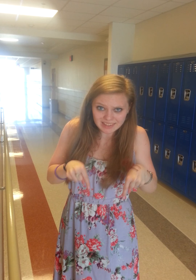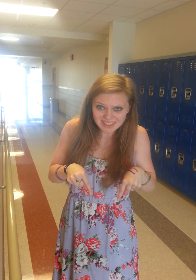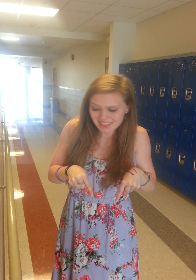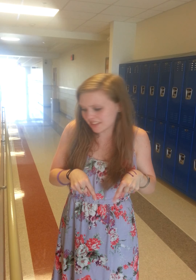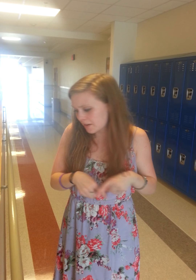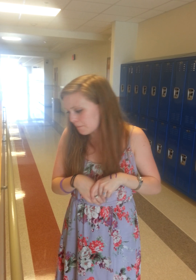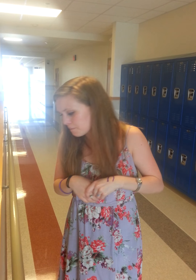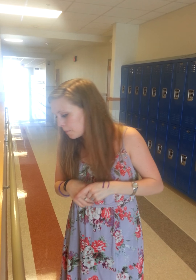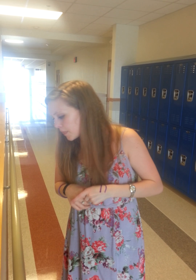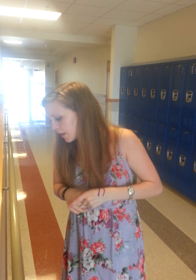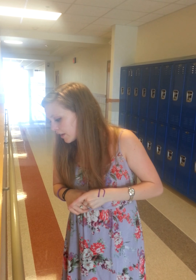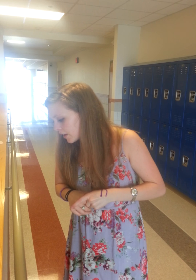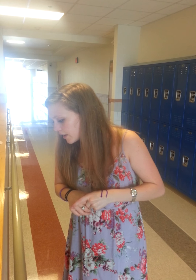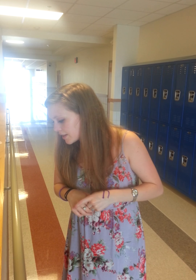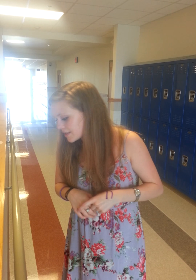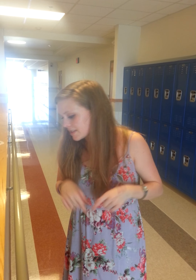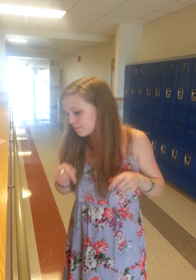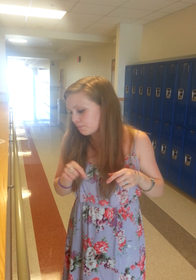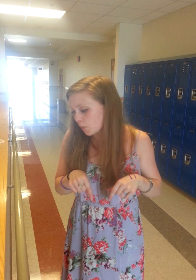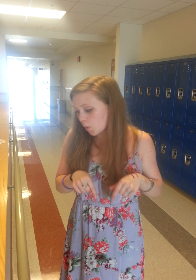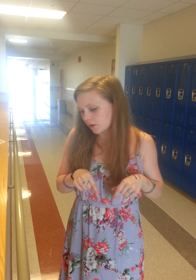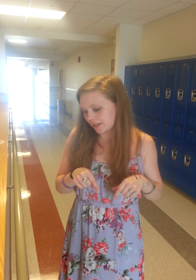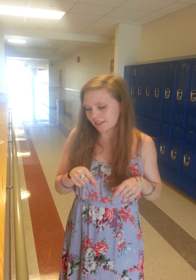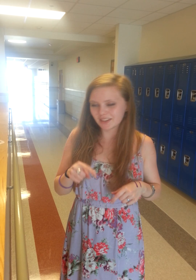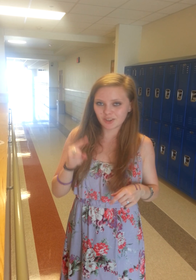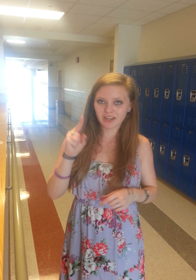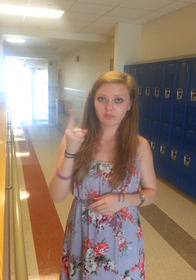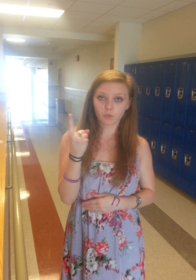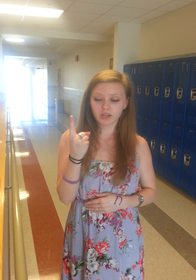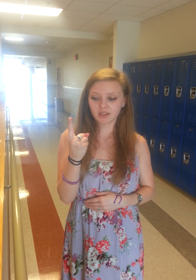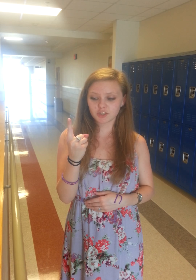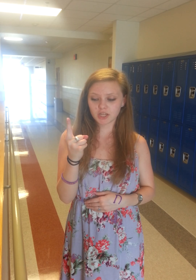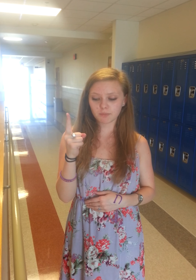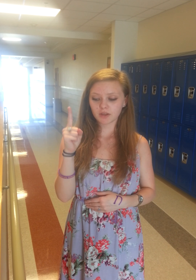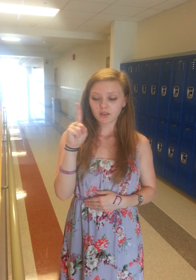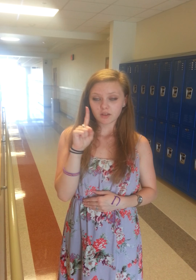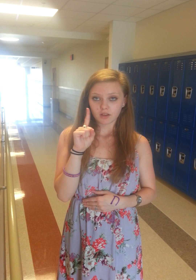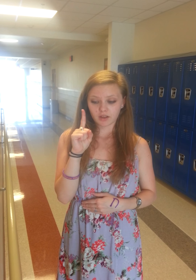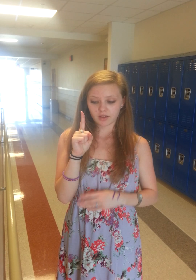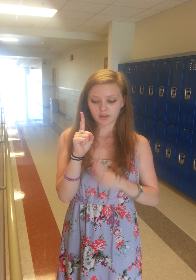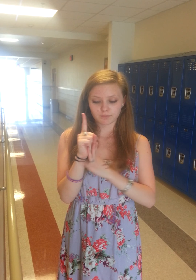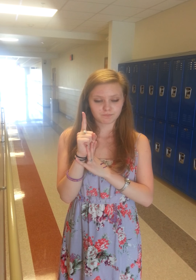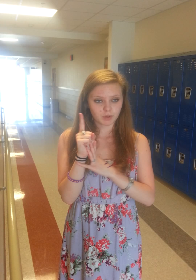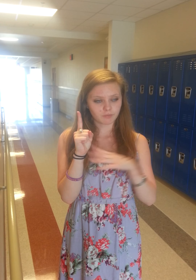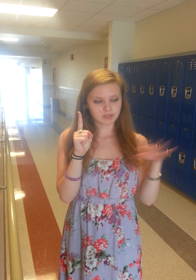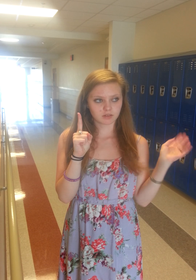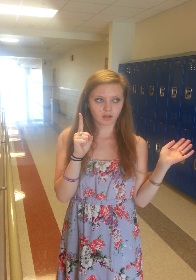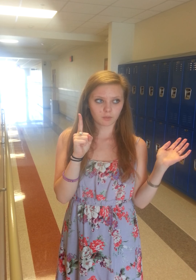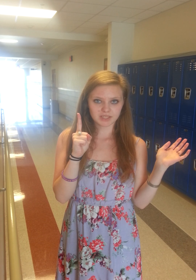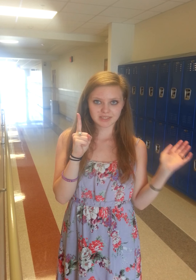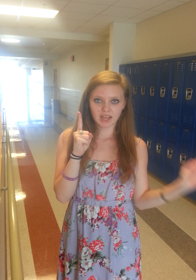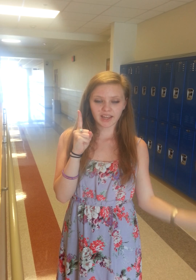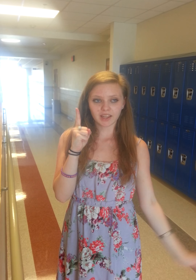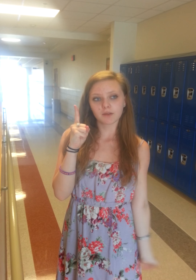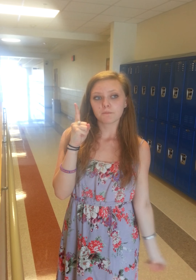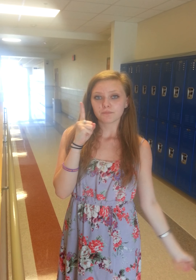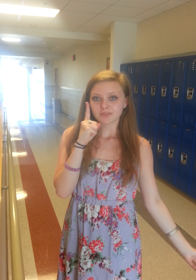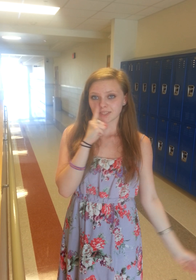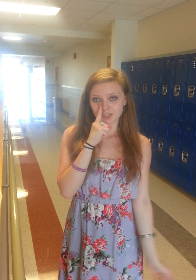this is boring. You're going to have a 1 hand shape, palm facing your non-dominant side, touch the